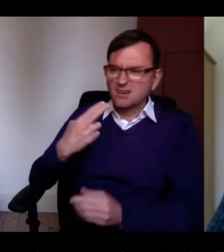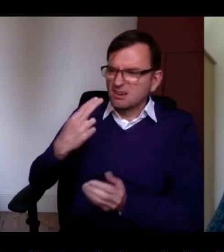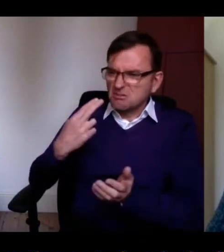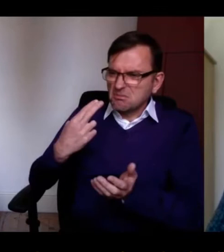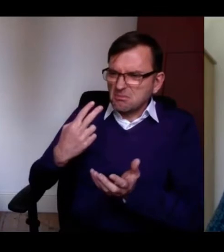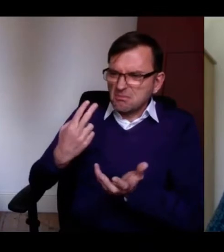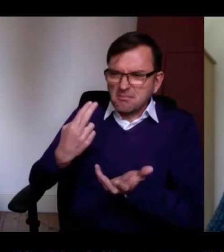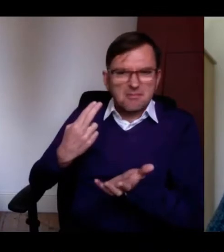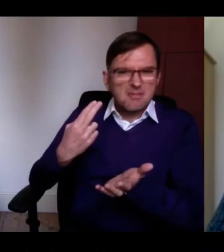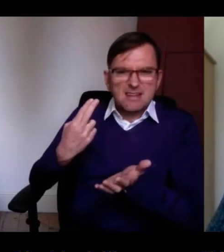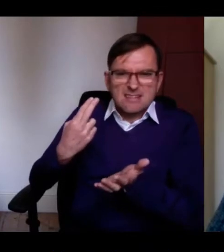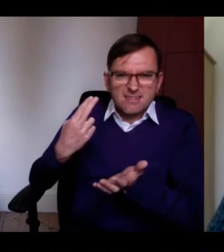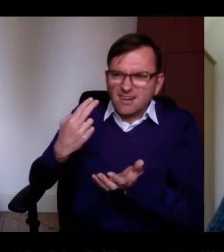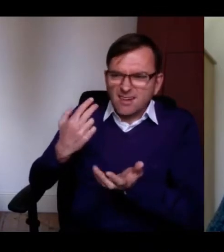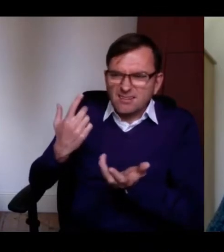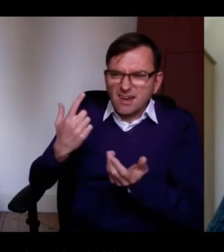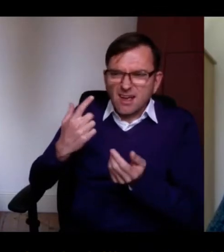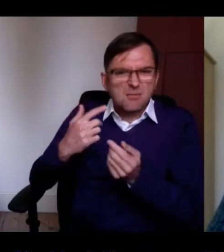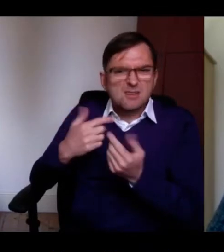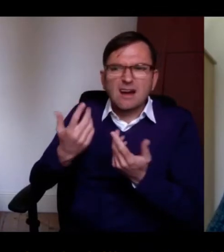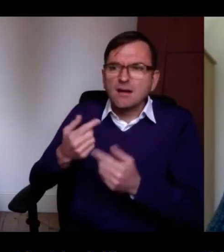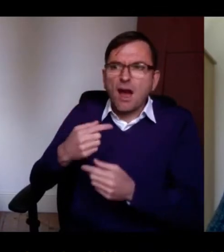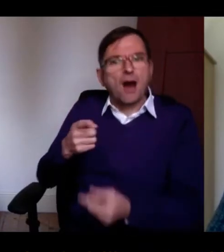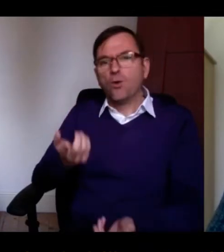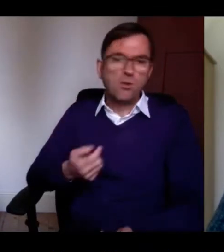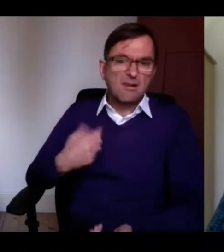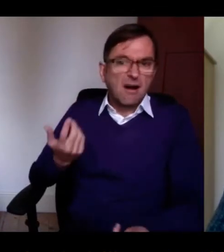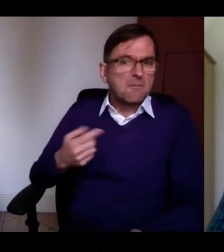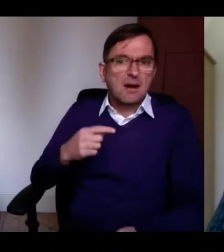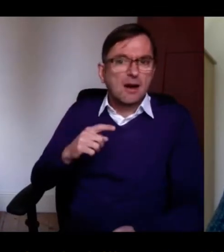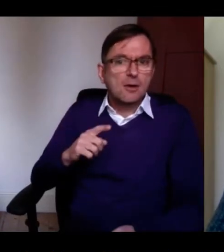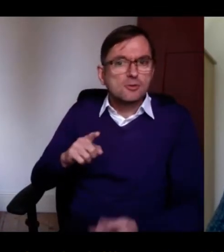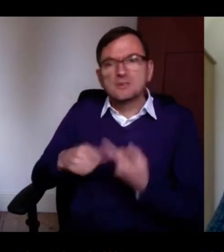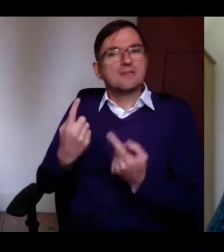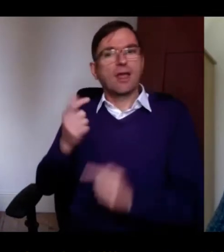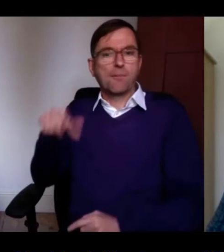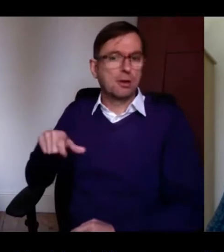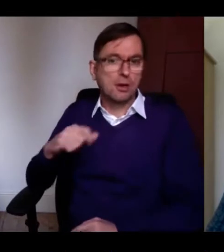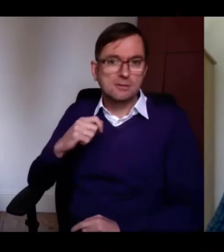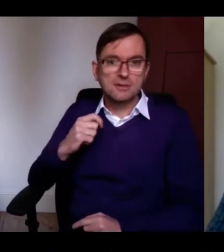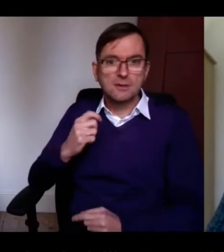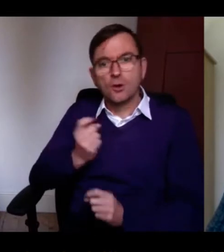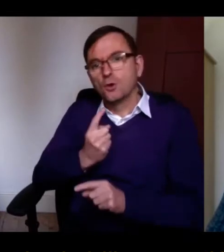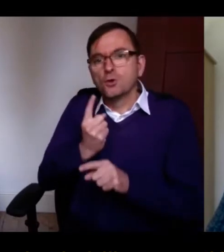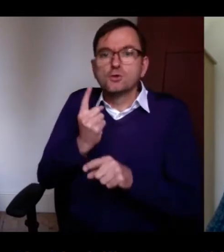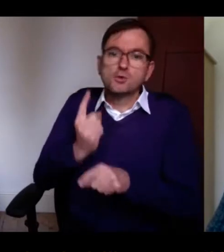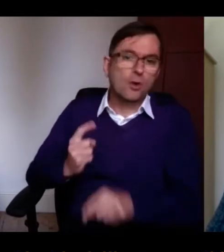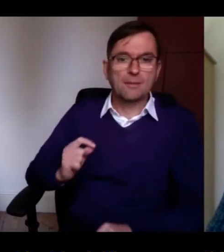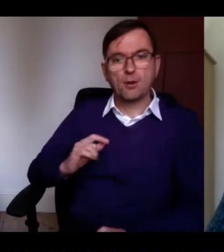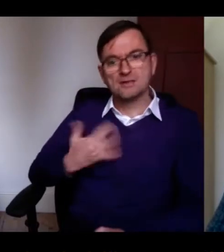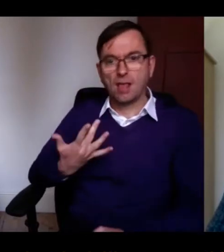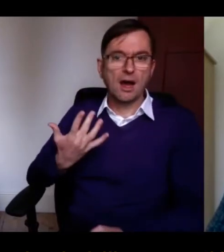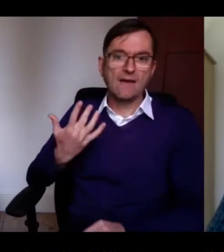looked natural to me. I, I, I just looked like a guy, this is Ed, just another bloke,